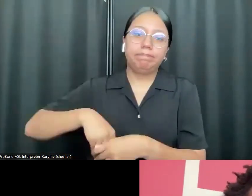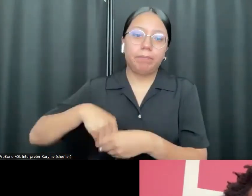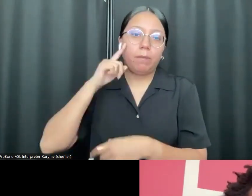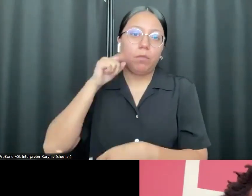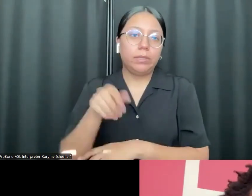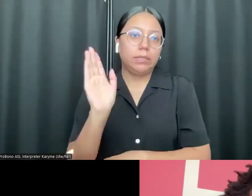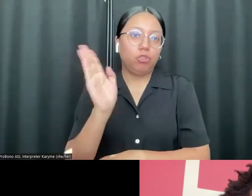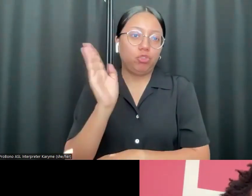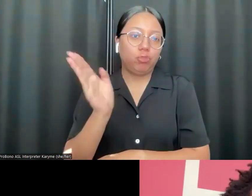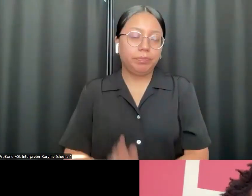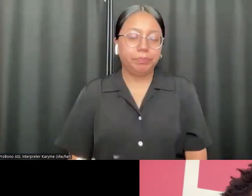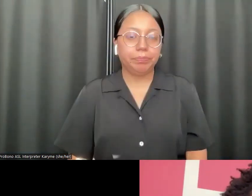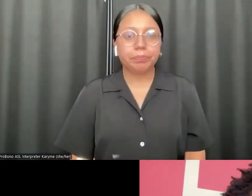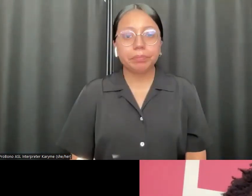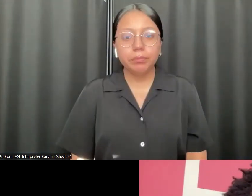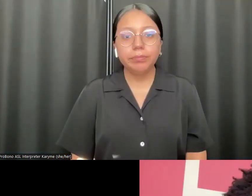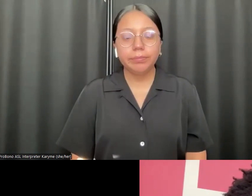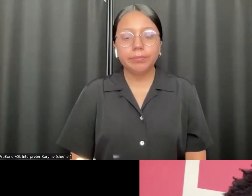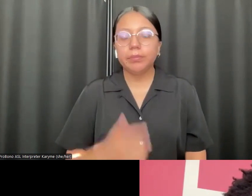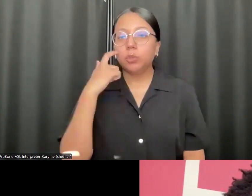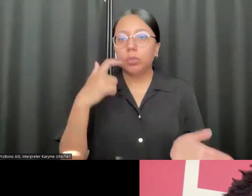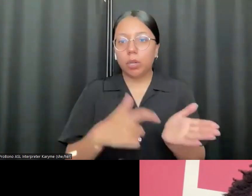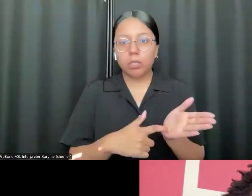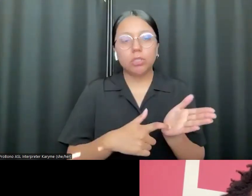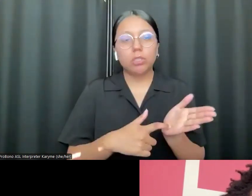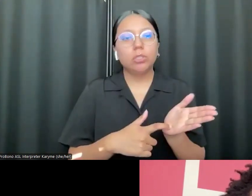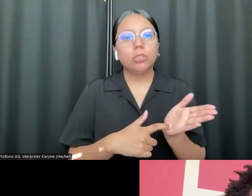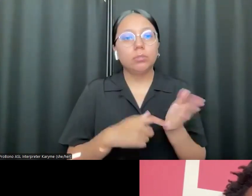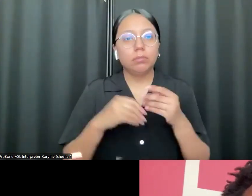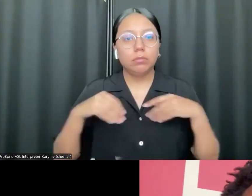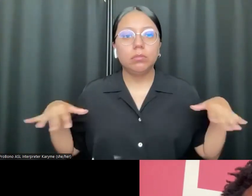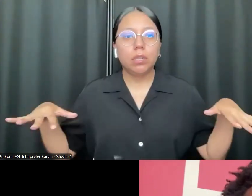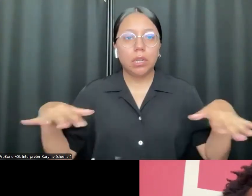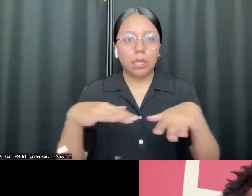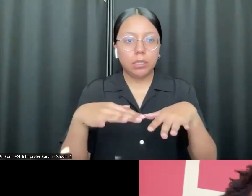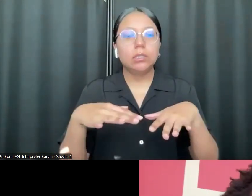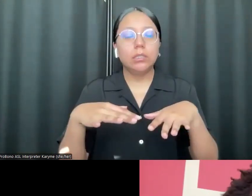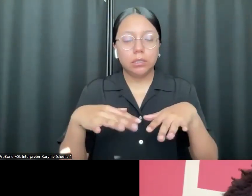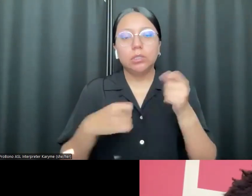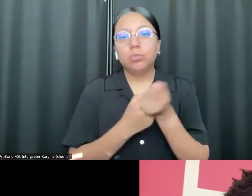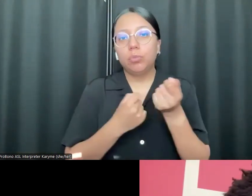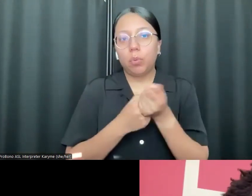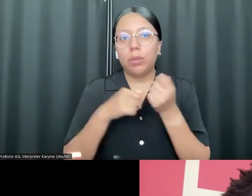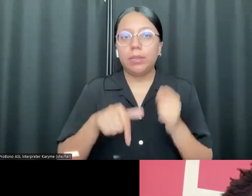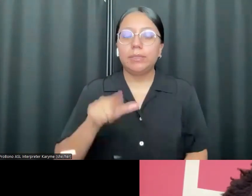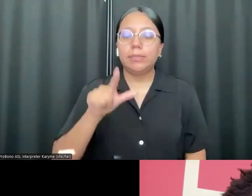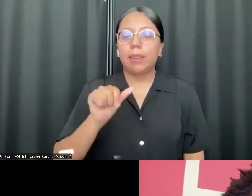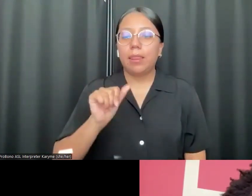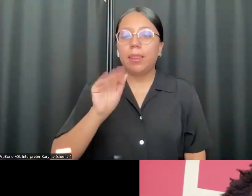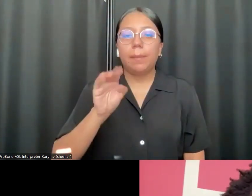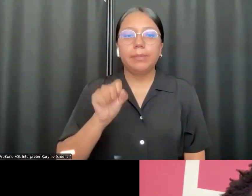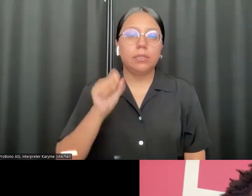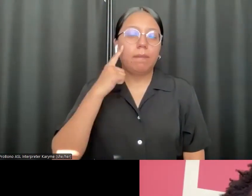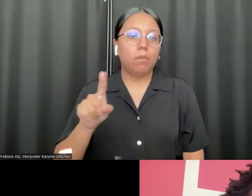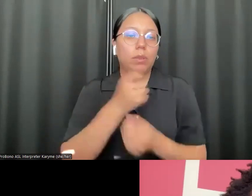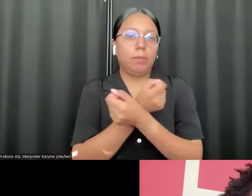addition to acknowledging the land that supports this Global Labs for Liberation project, we work to make sure our